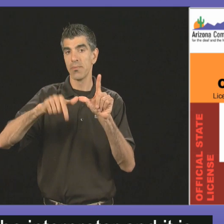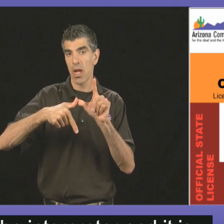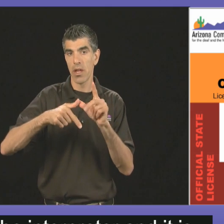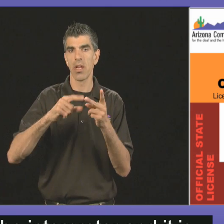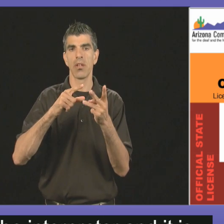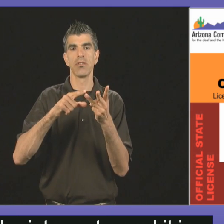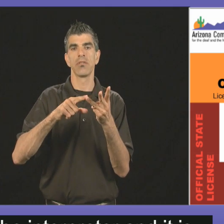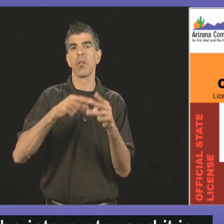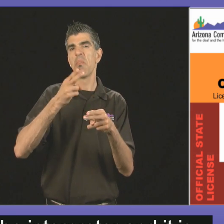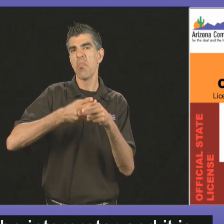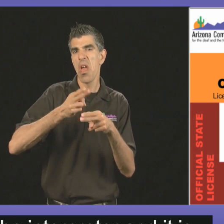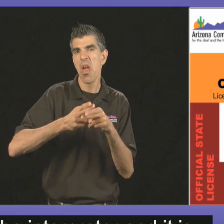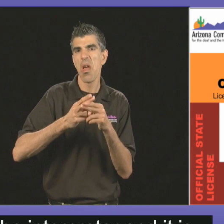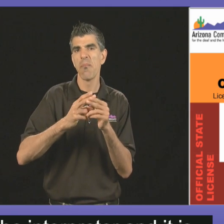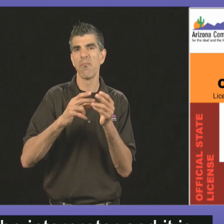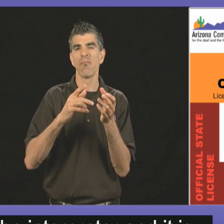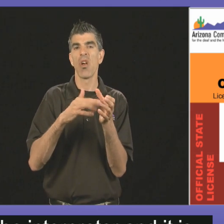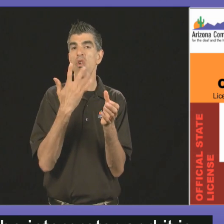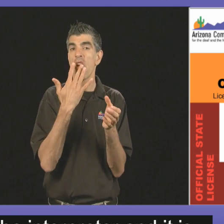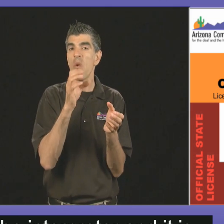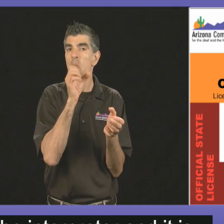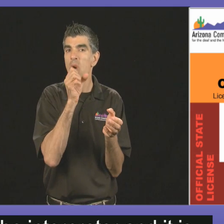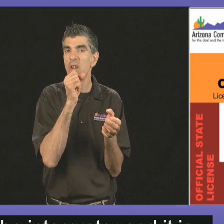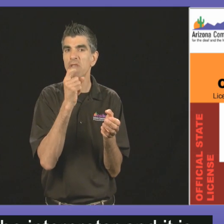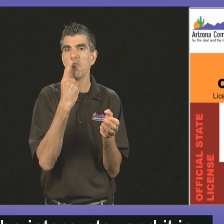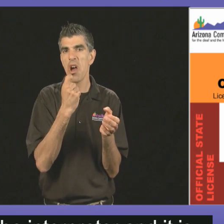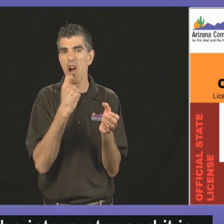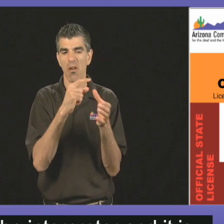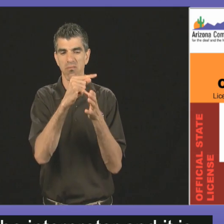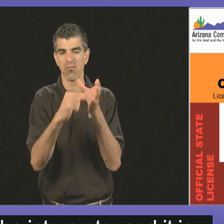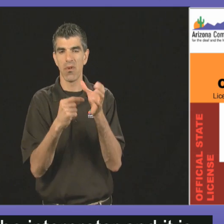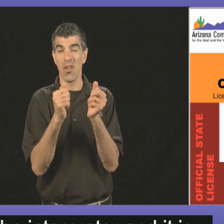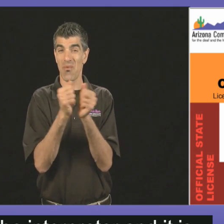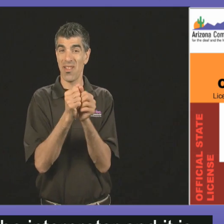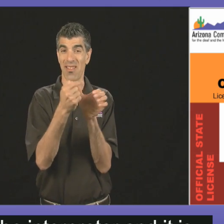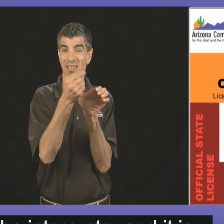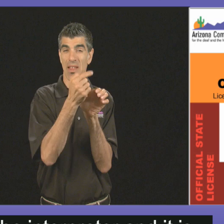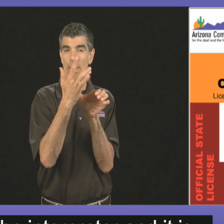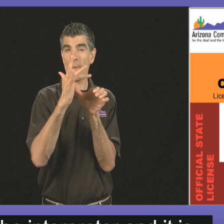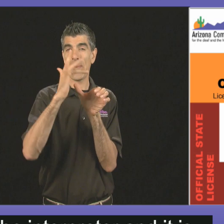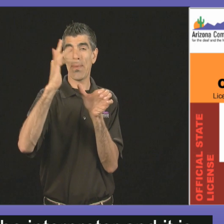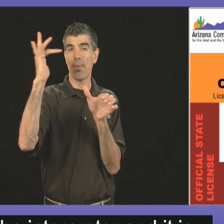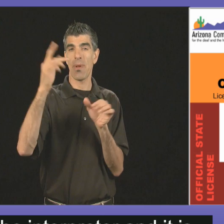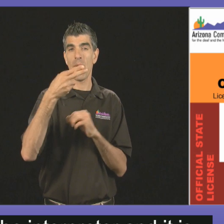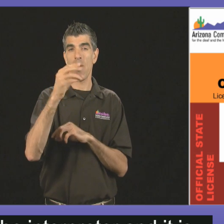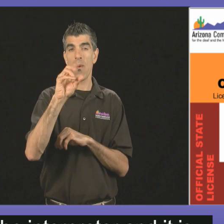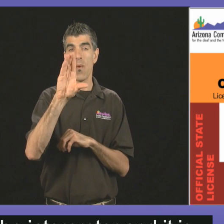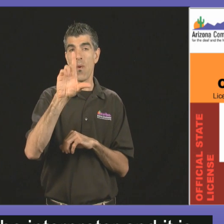the interpreter, and it is red and orange with a hologram on it.